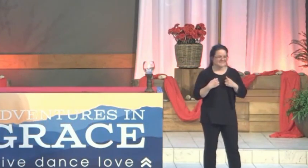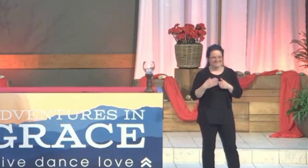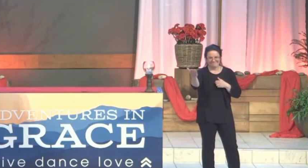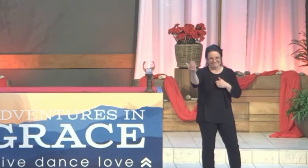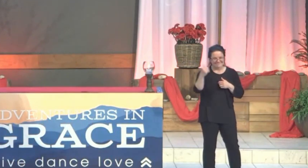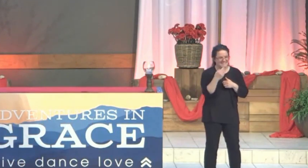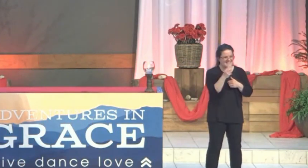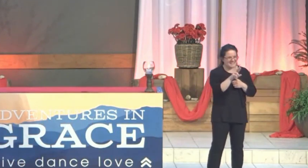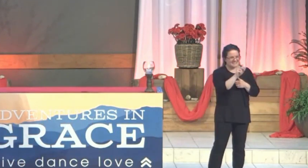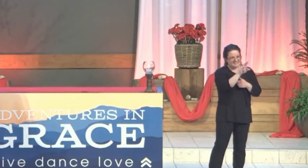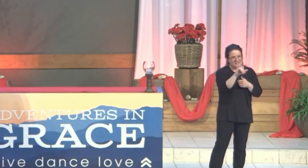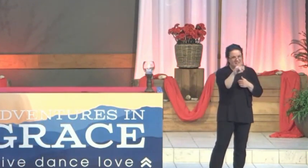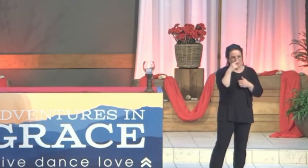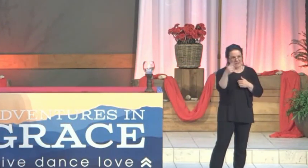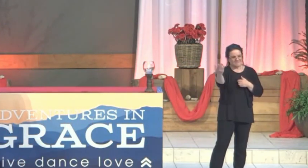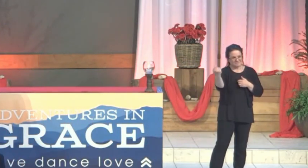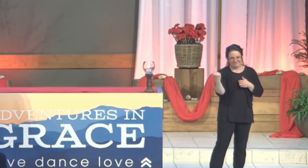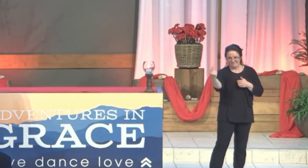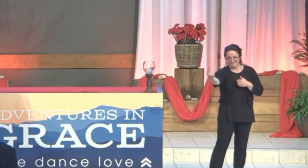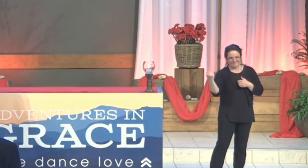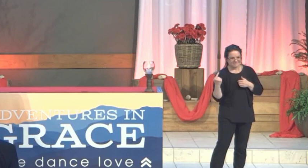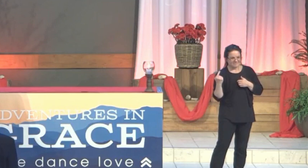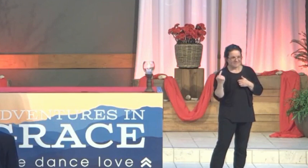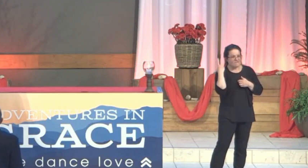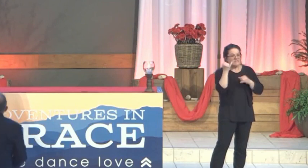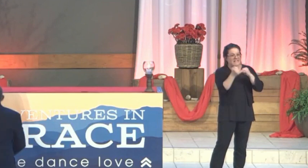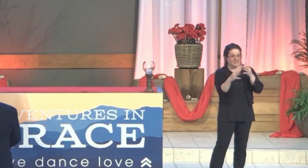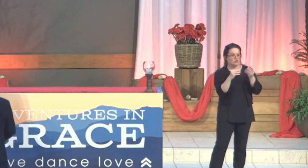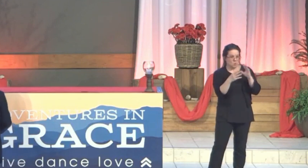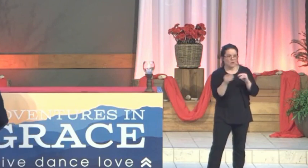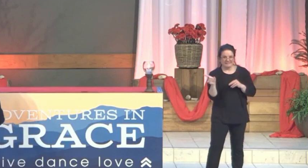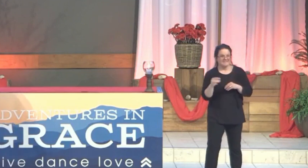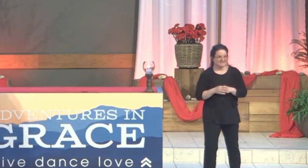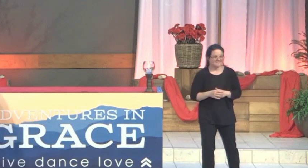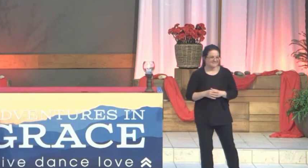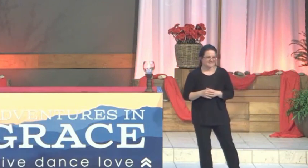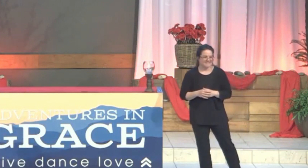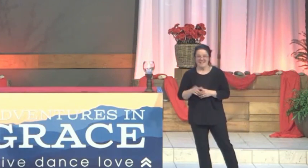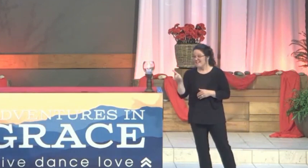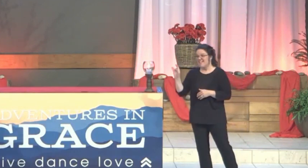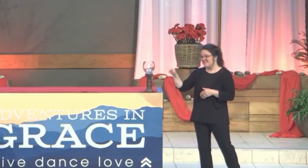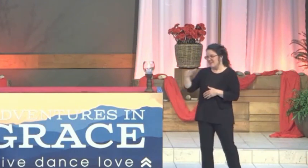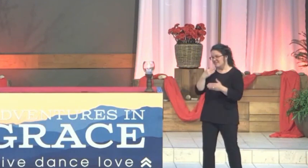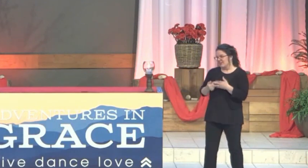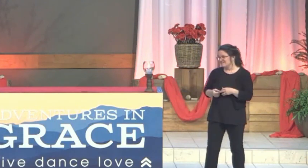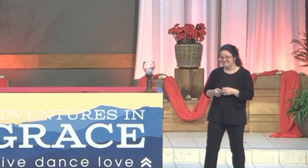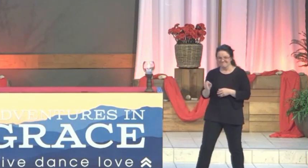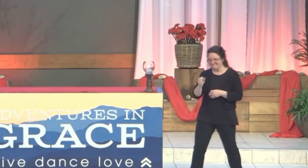This is a mockery. I mean, even of the Novus Ordo. He invites the lay guy up to give another homily. There